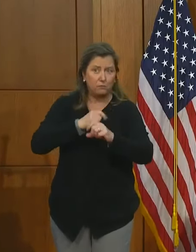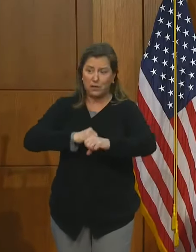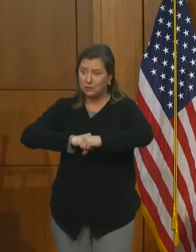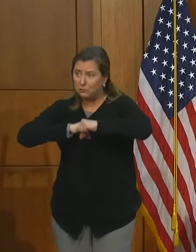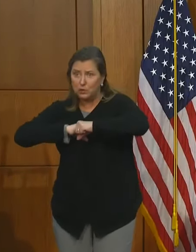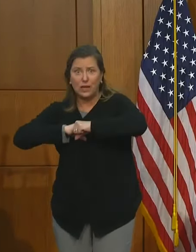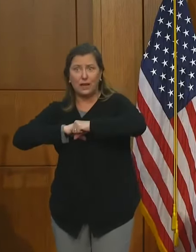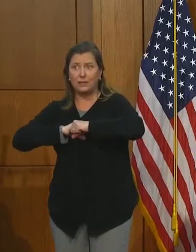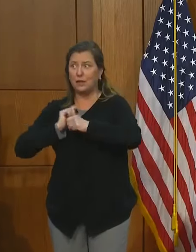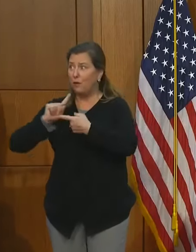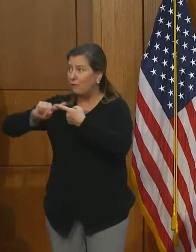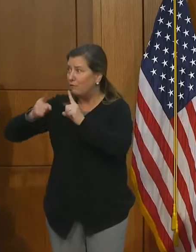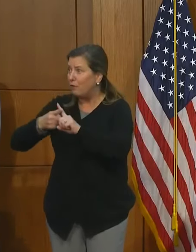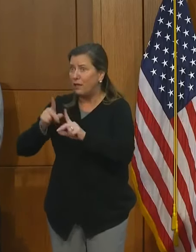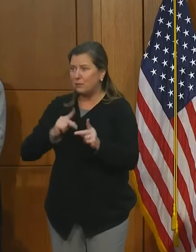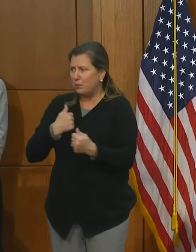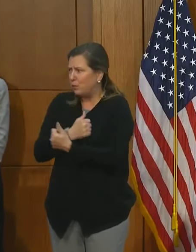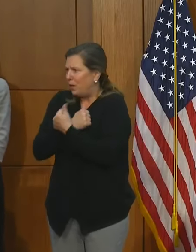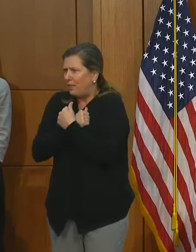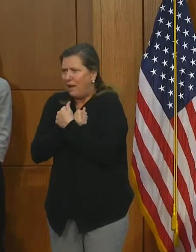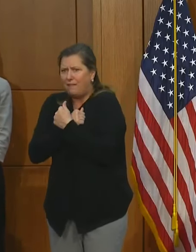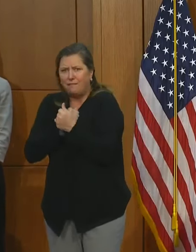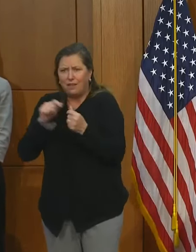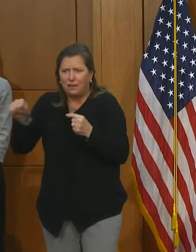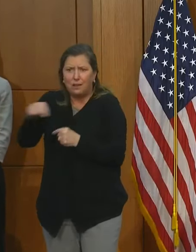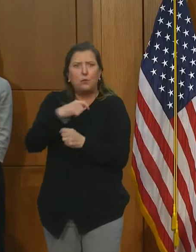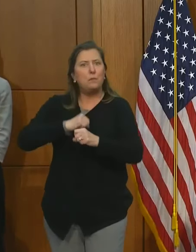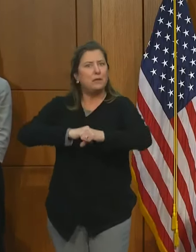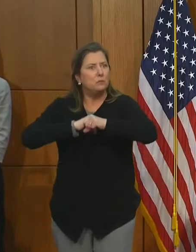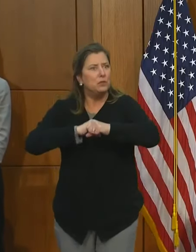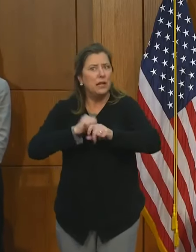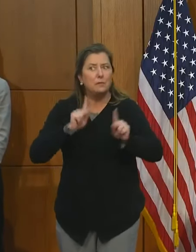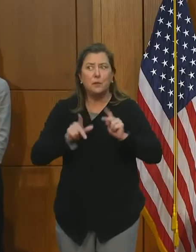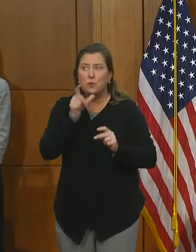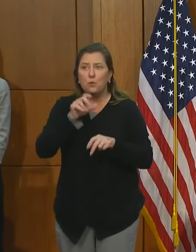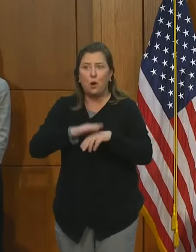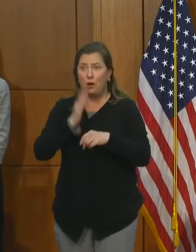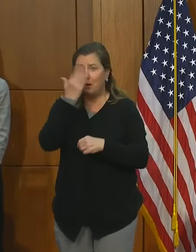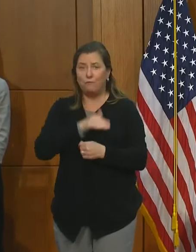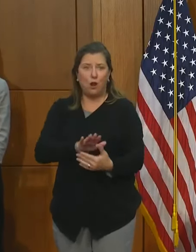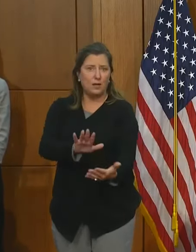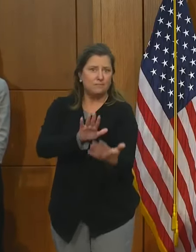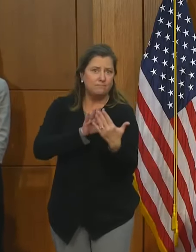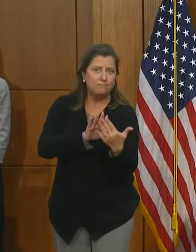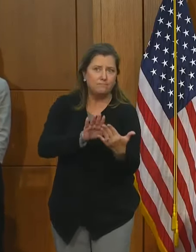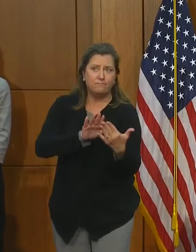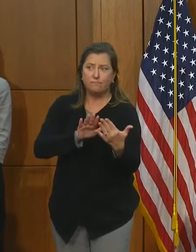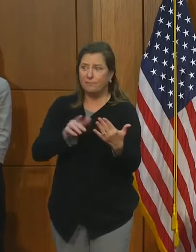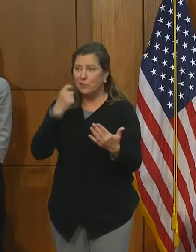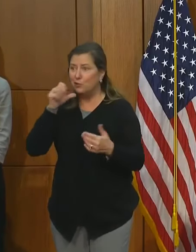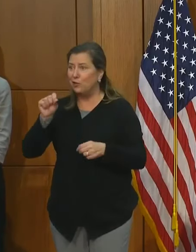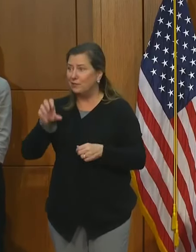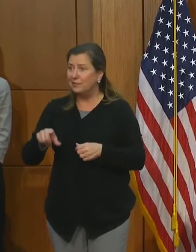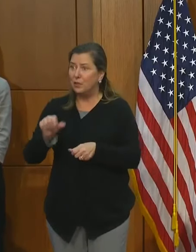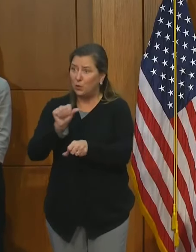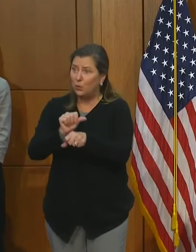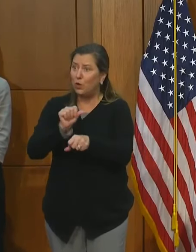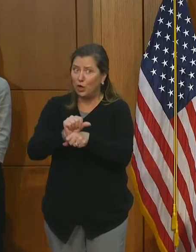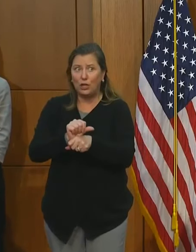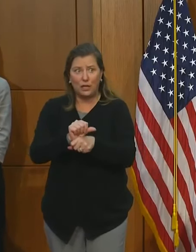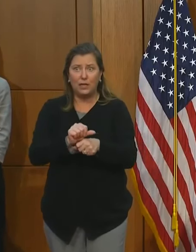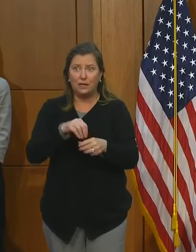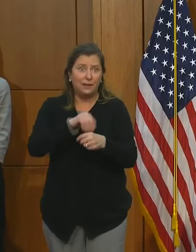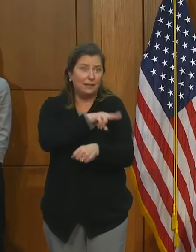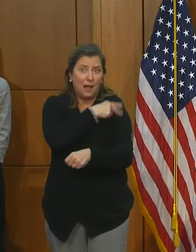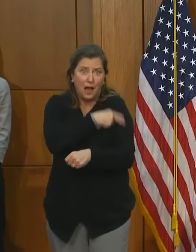protect our friends, our loved ones, our neighbors, and we have to protect those that are on our front lines, those that you just mentioned that are working